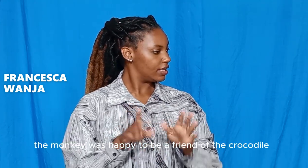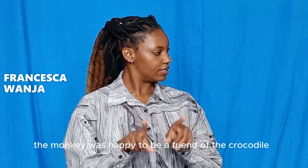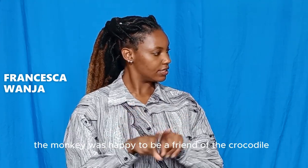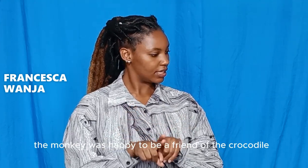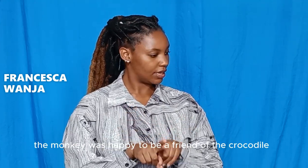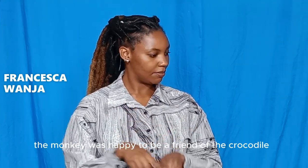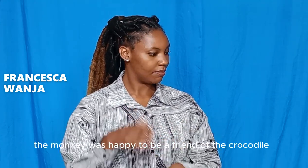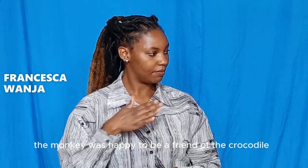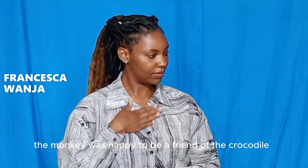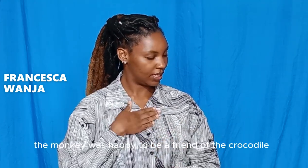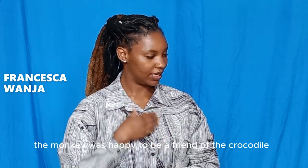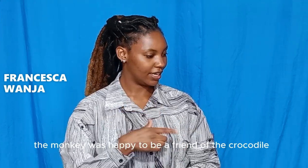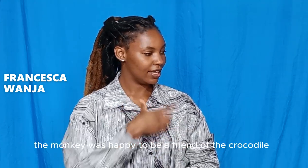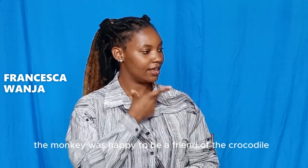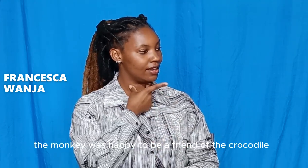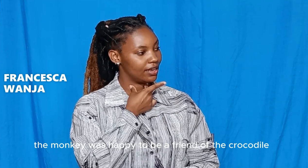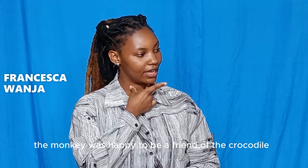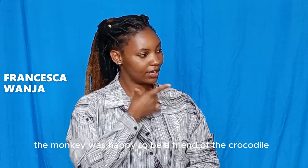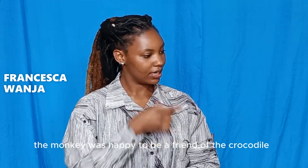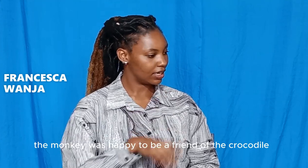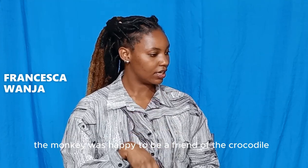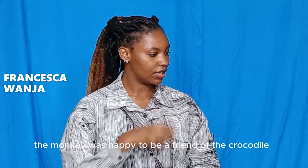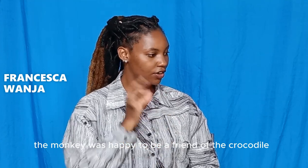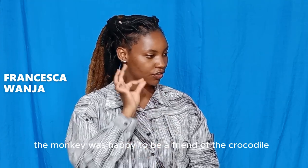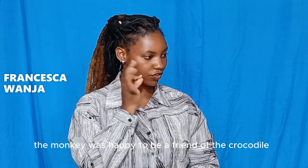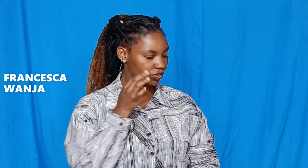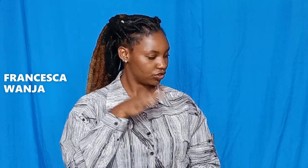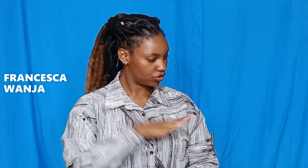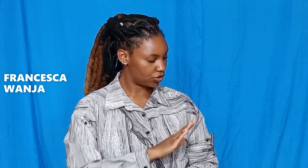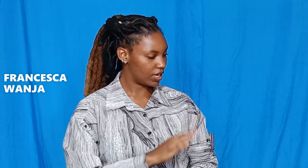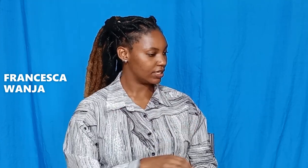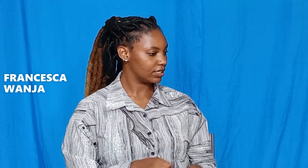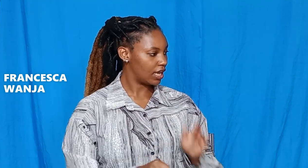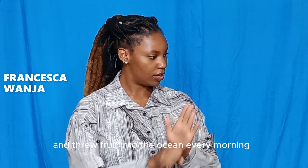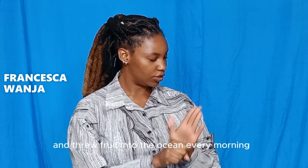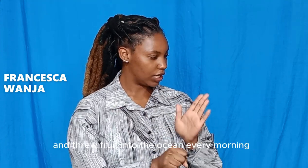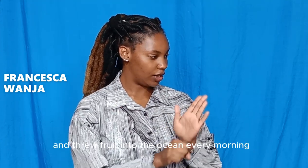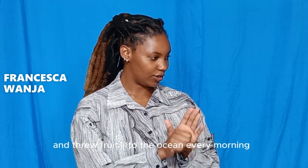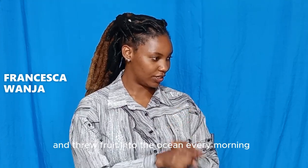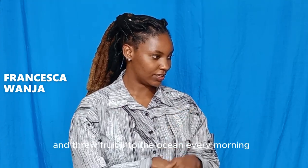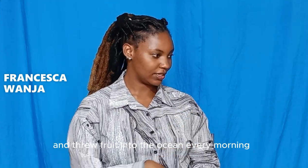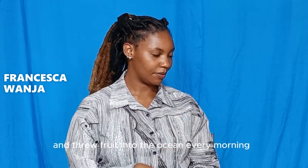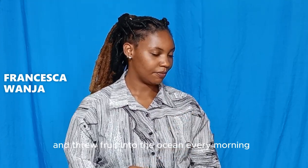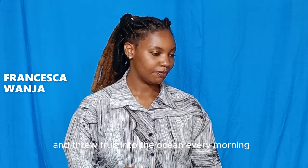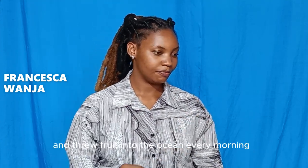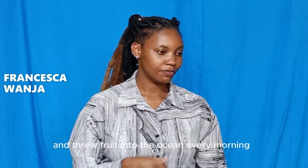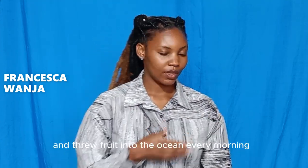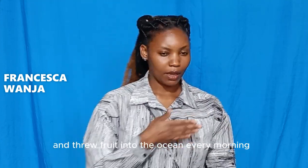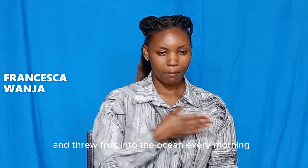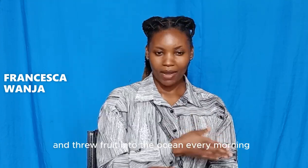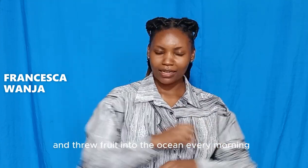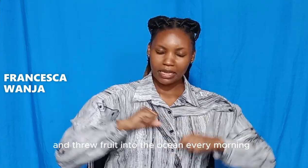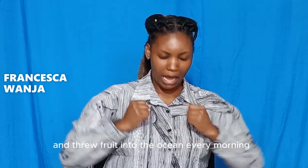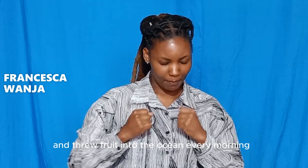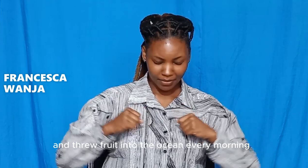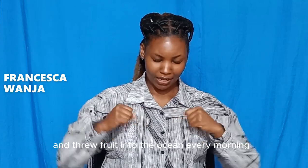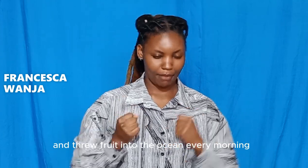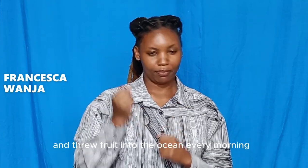was happy to be a friend of the crocodile and threw fruit into the ocean every morning.